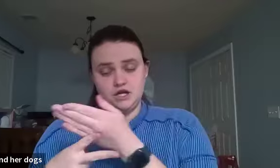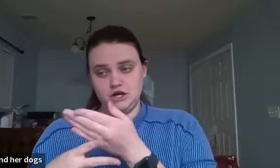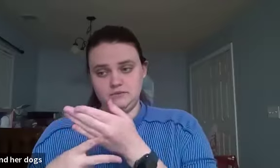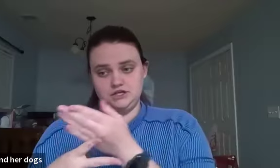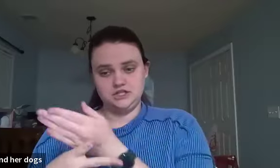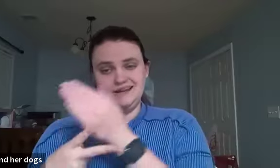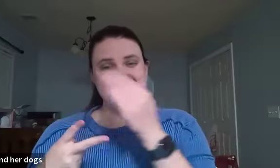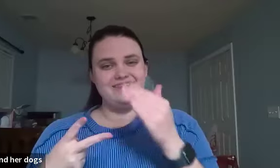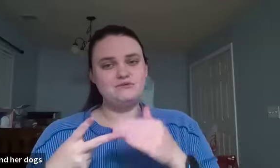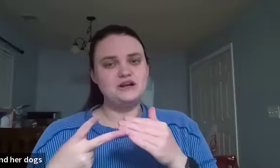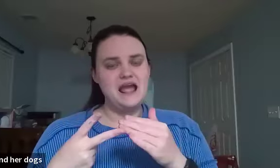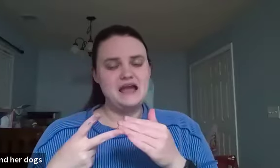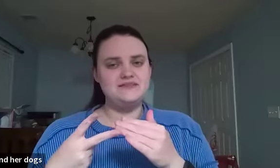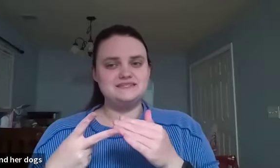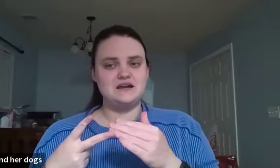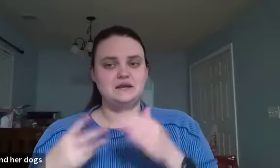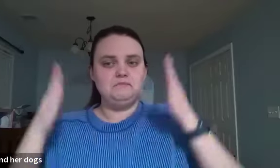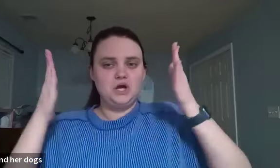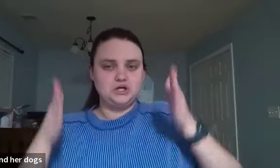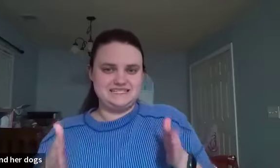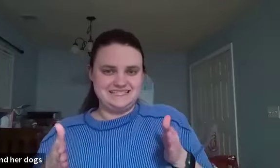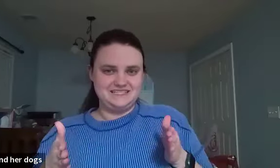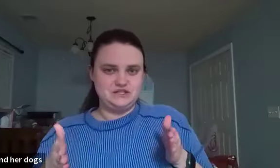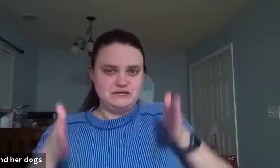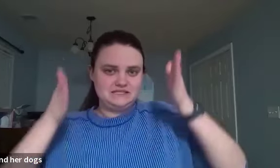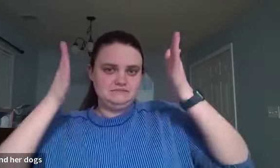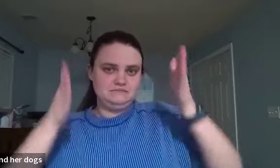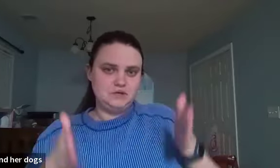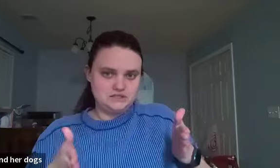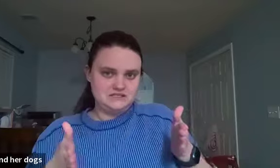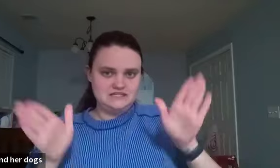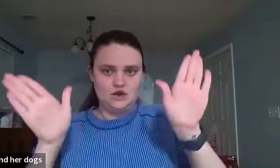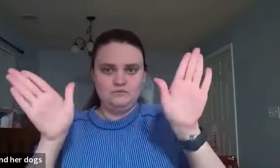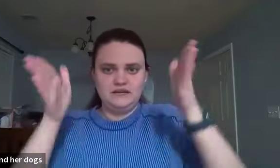an occupation, and then we're going to add this sign person to it. Person.